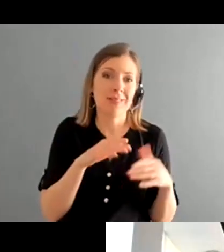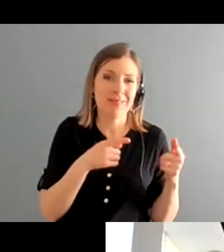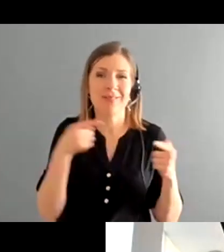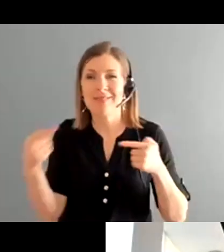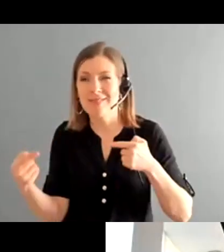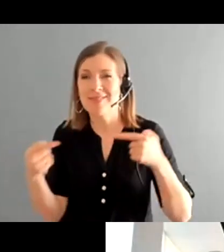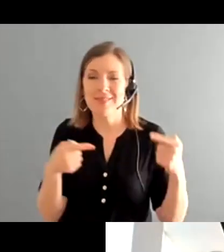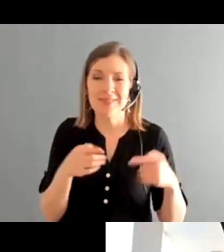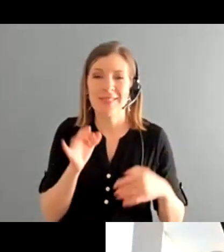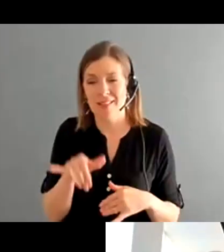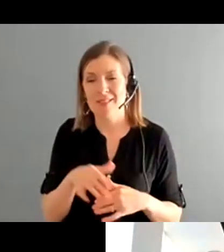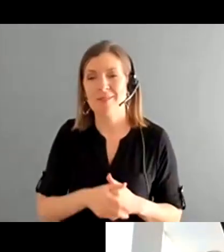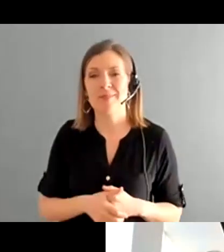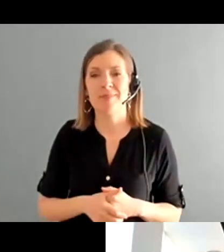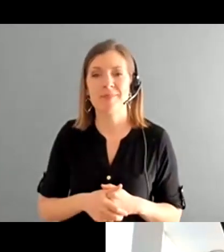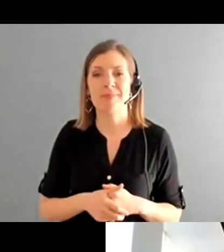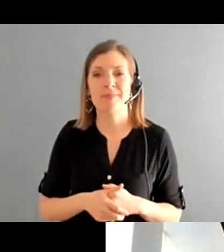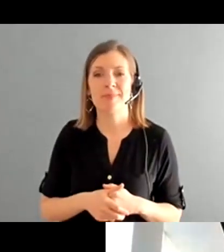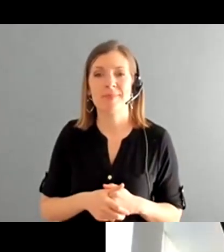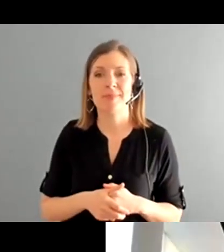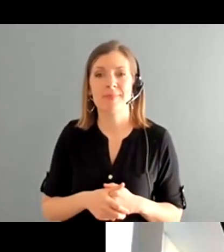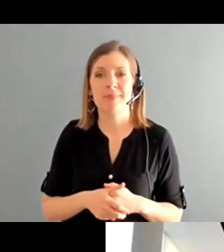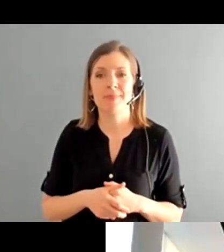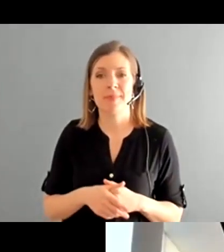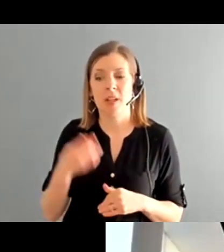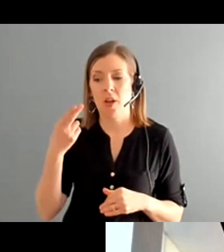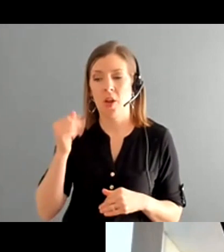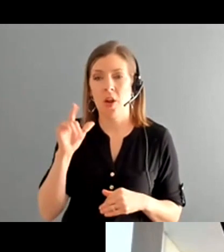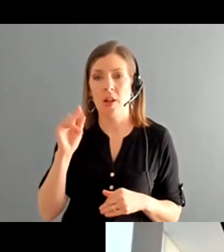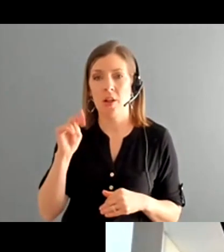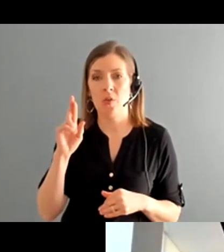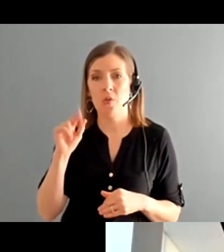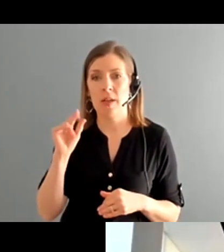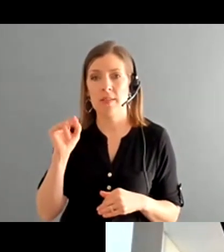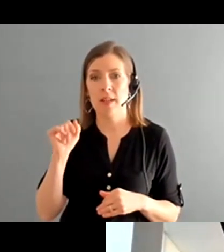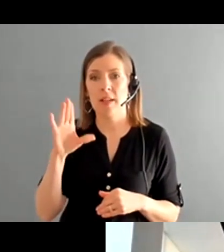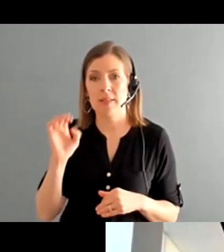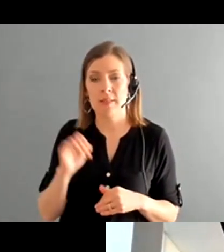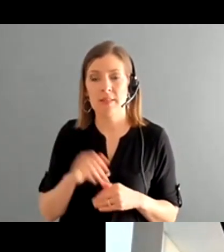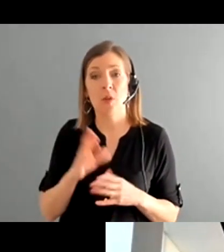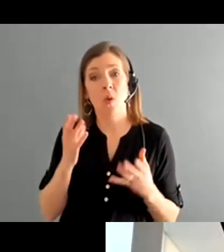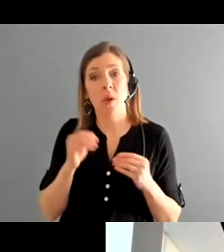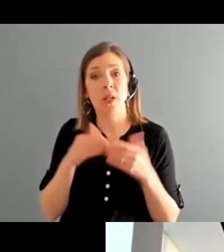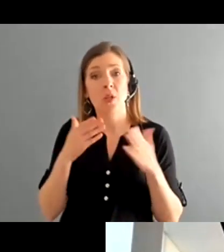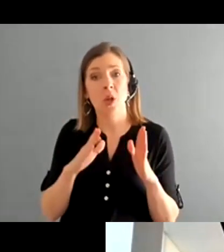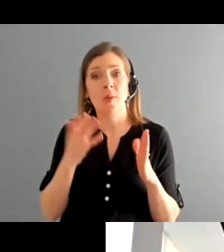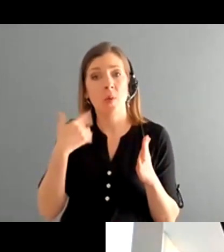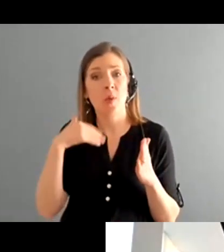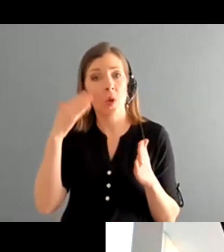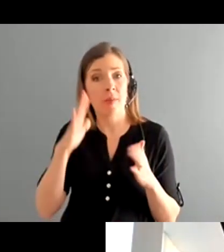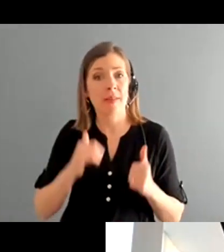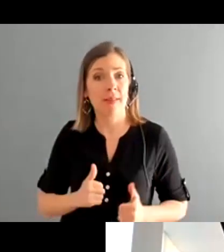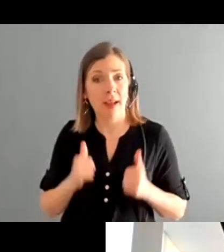Harlem Renaissance, or what's now called the Harlem Renaissance. So in terms of what we know of his